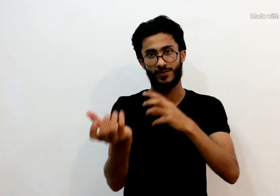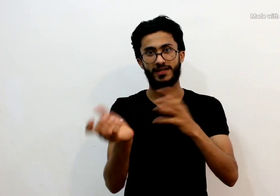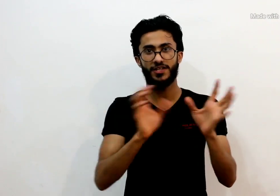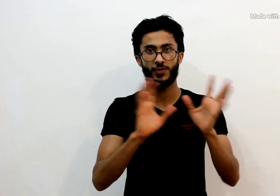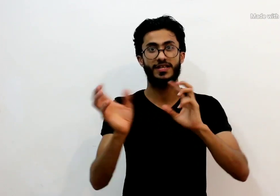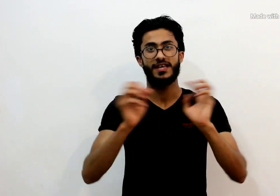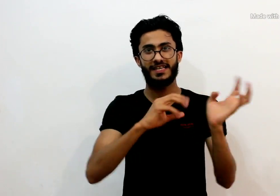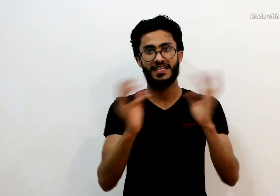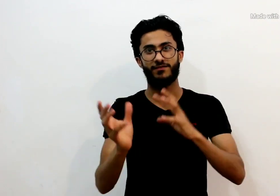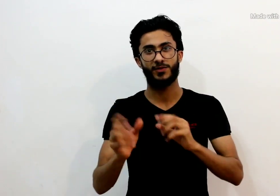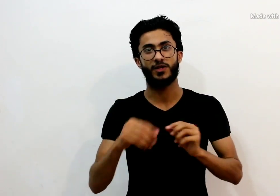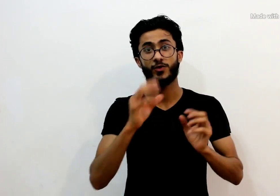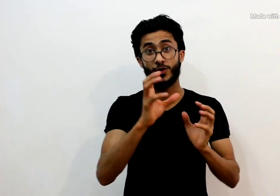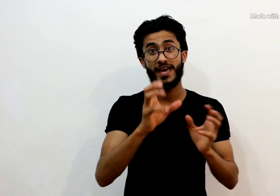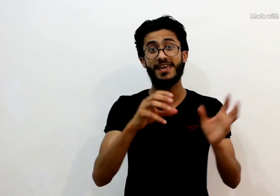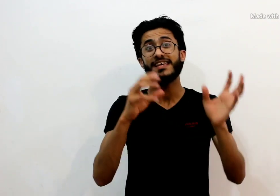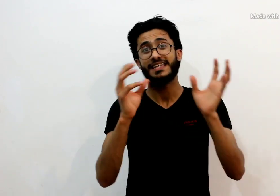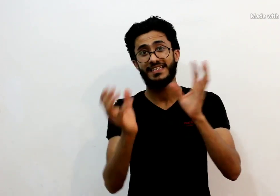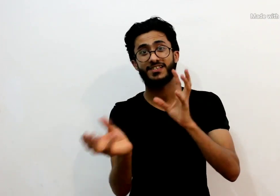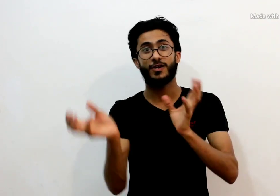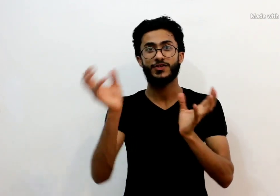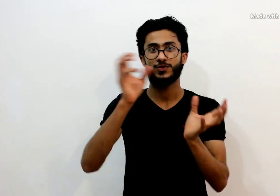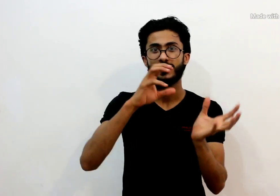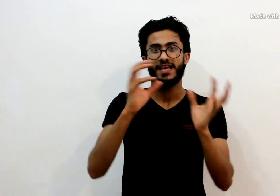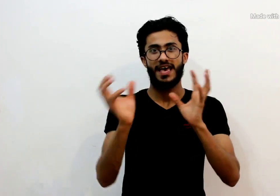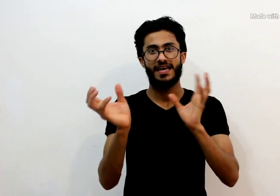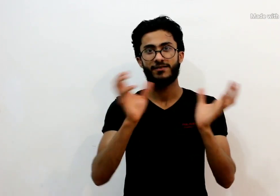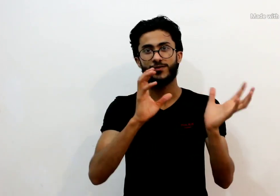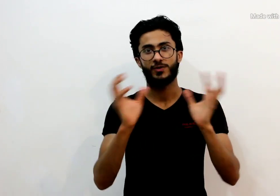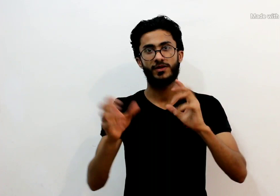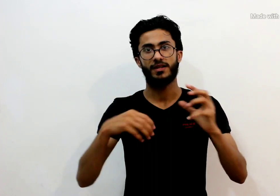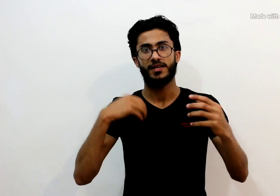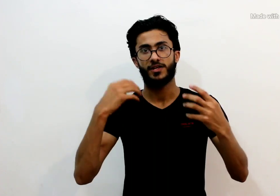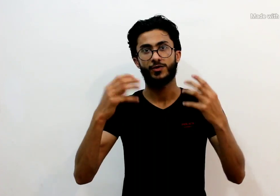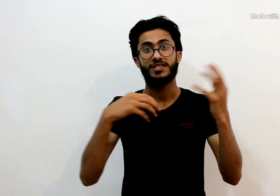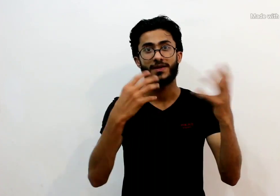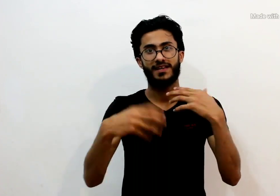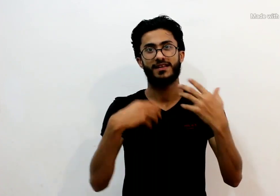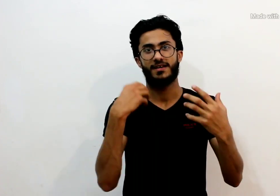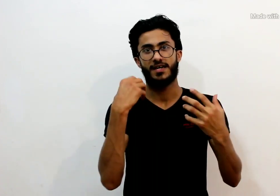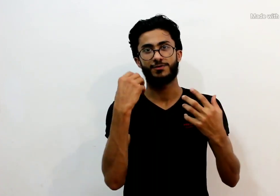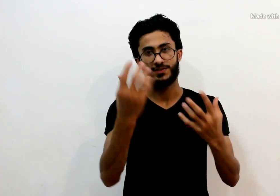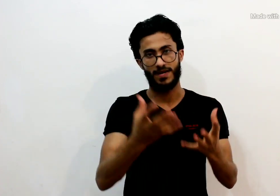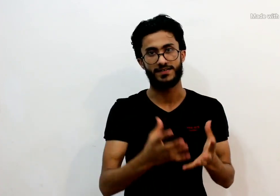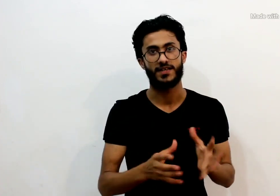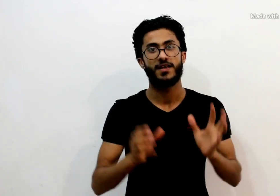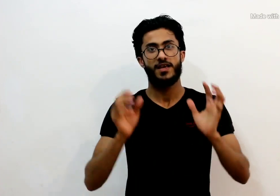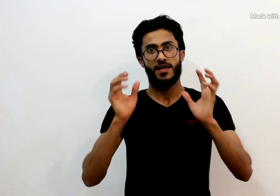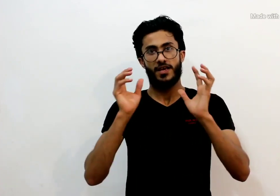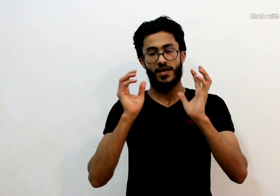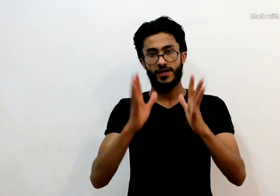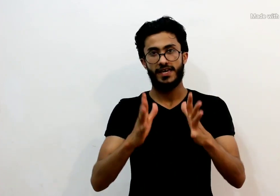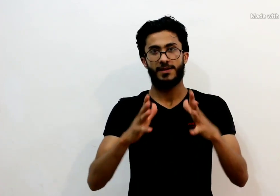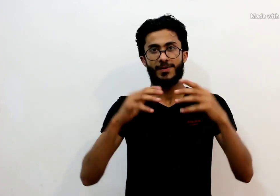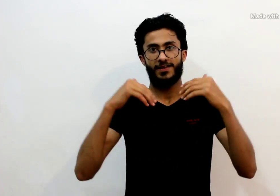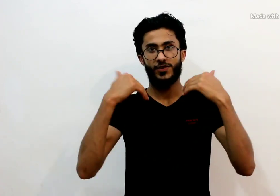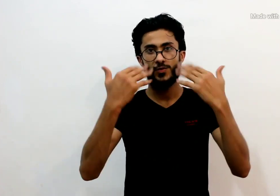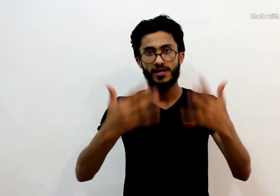informal, you know what, it's informal. Or okay, this is also informal, typical response. Okay, but if you want